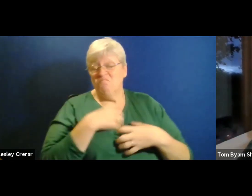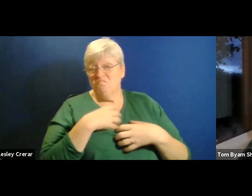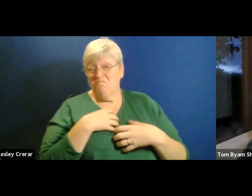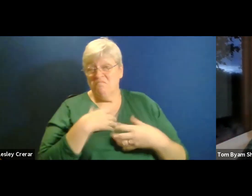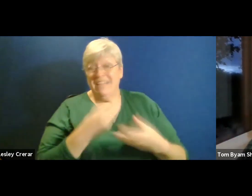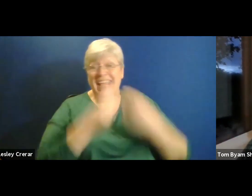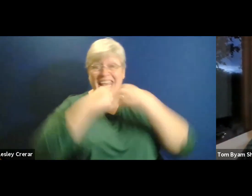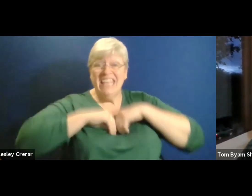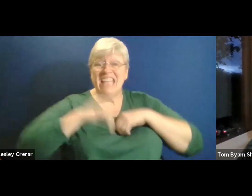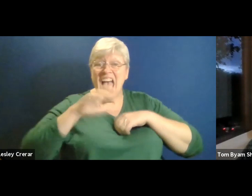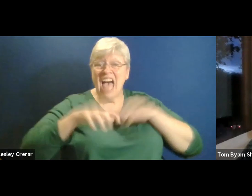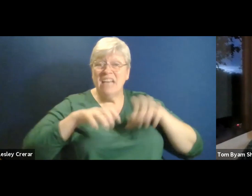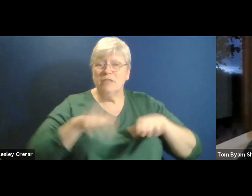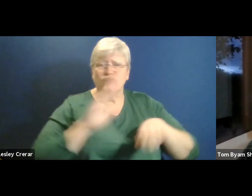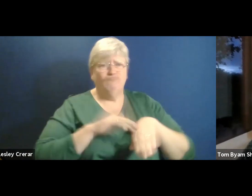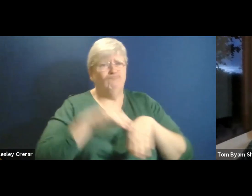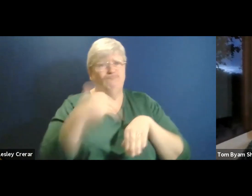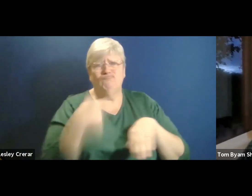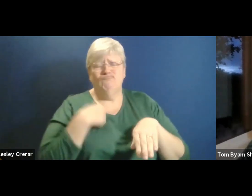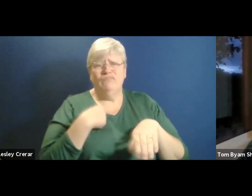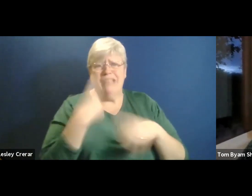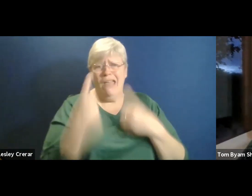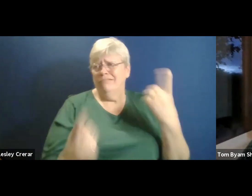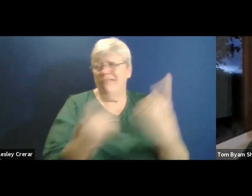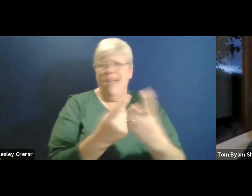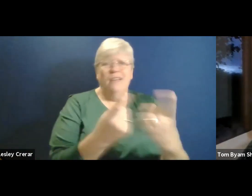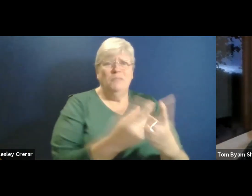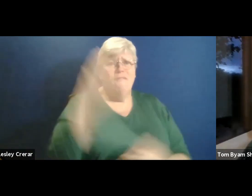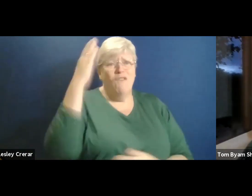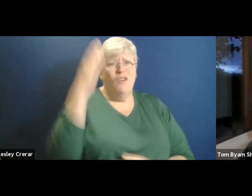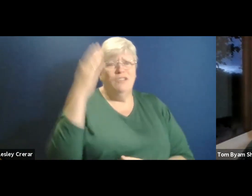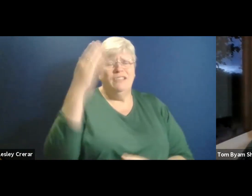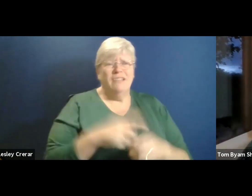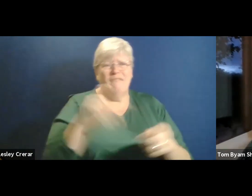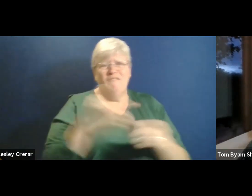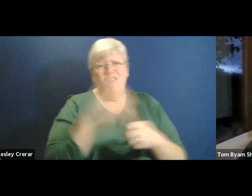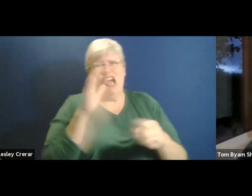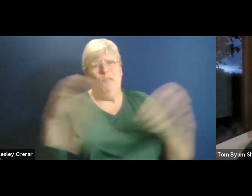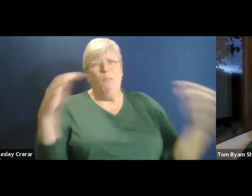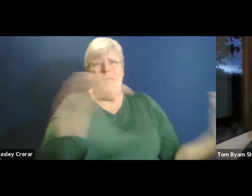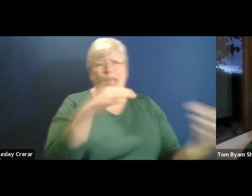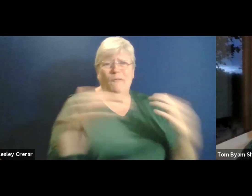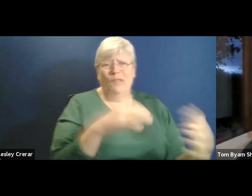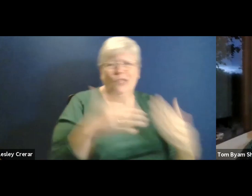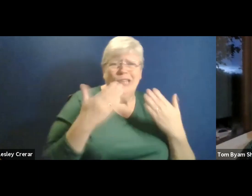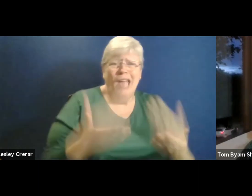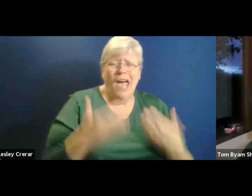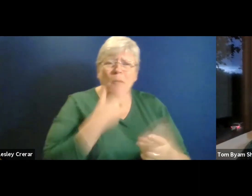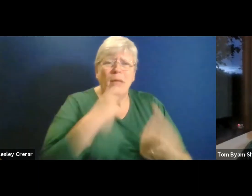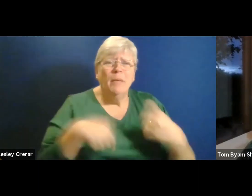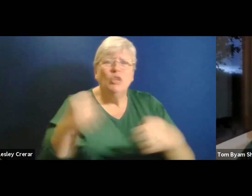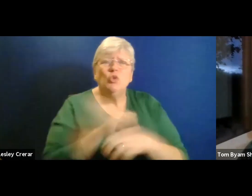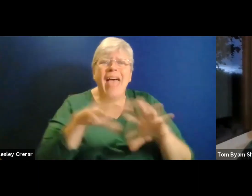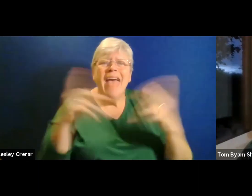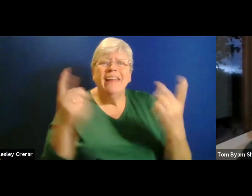worry. Every item volunteers for the plate. Art's a fucking battlefield these days. People will do anything to get out